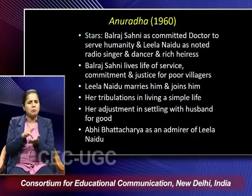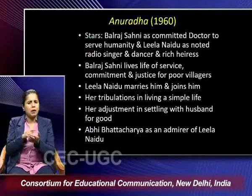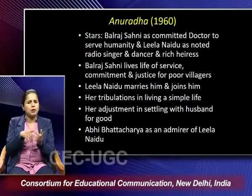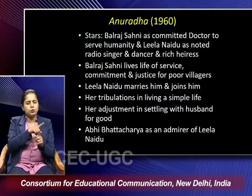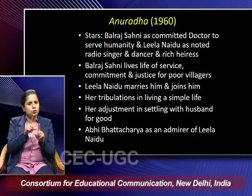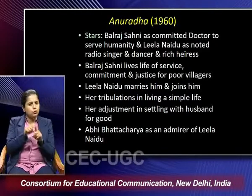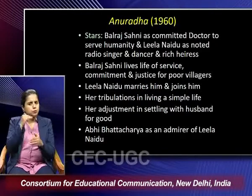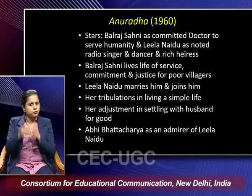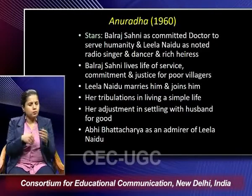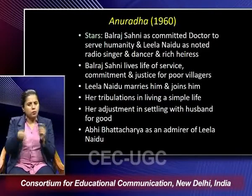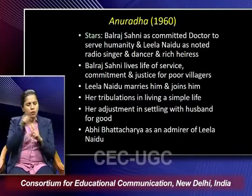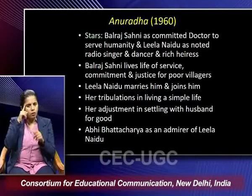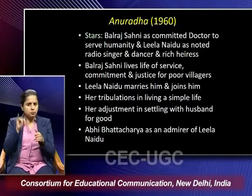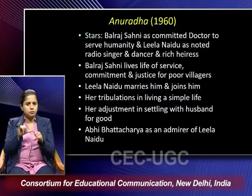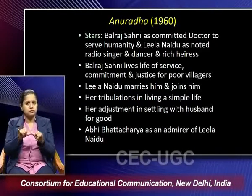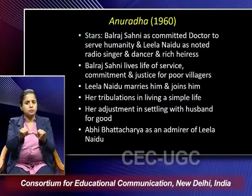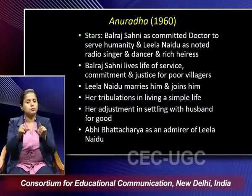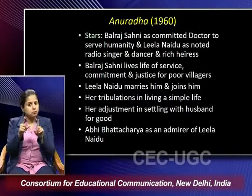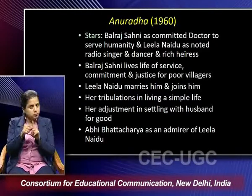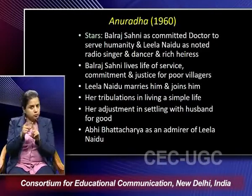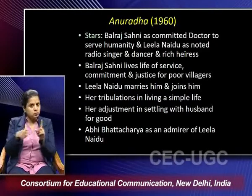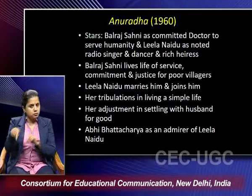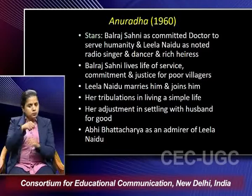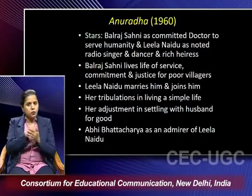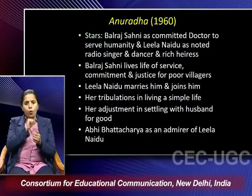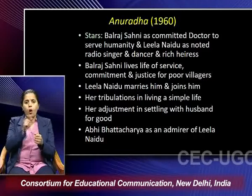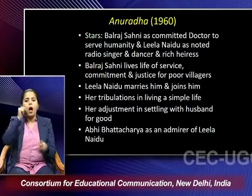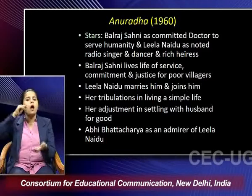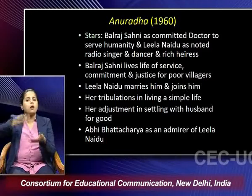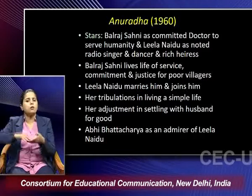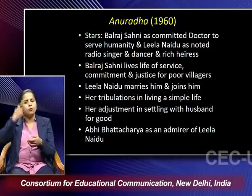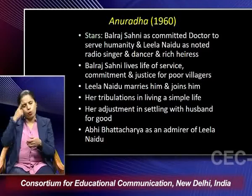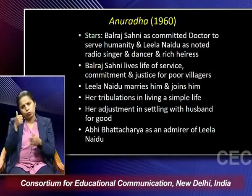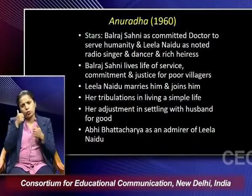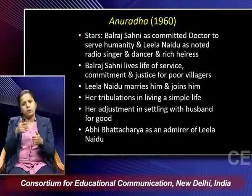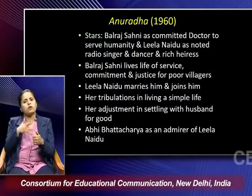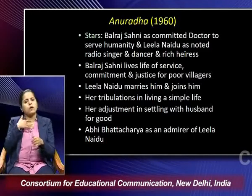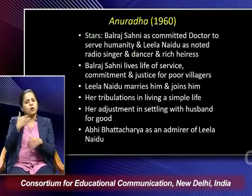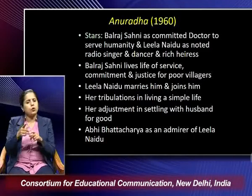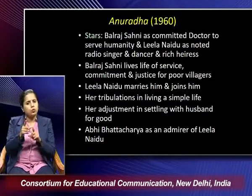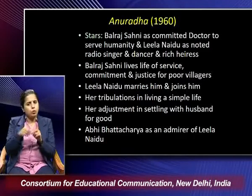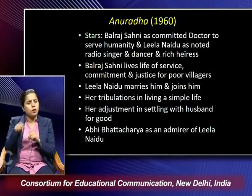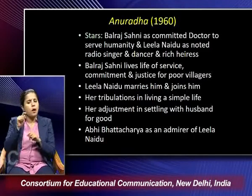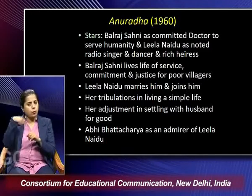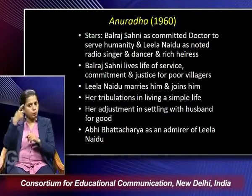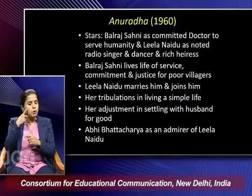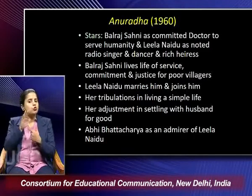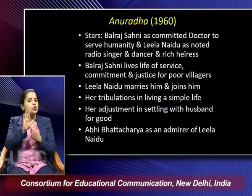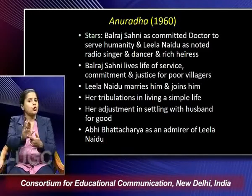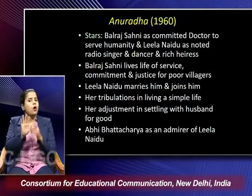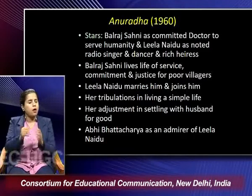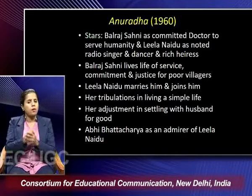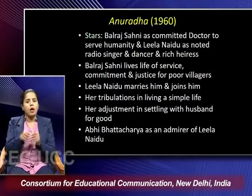and her adjustments in settling with her husband for good is also being shown in the film. And